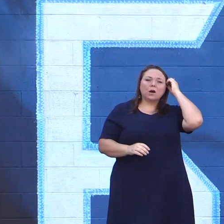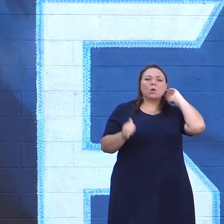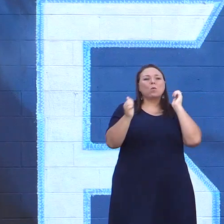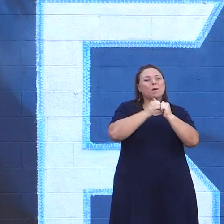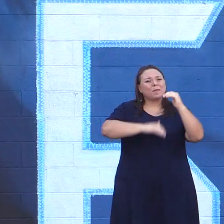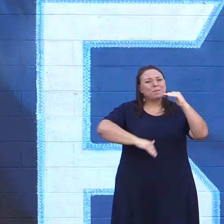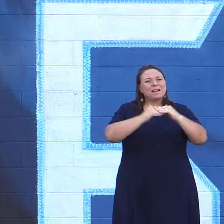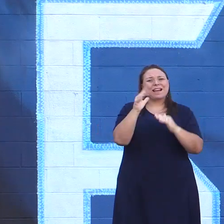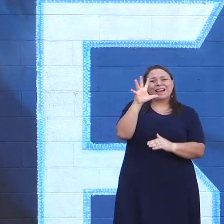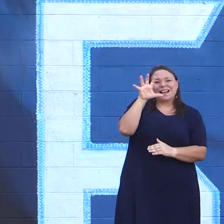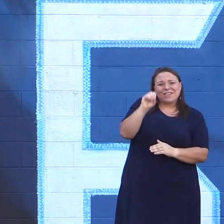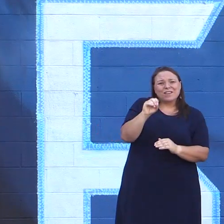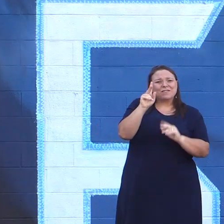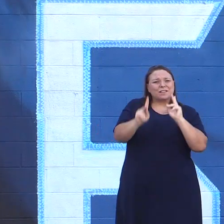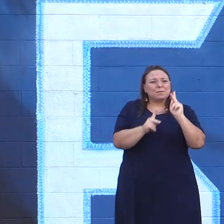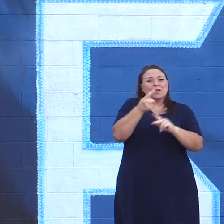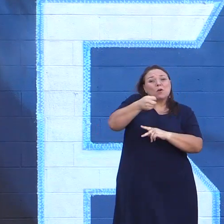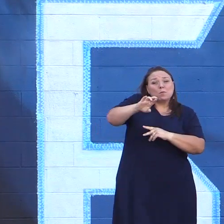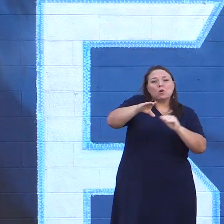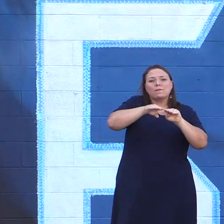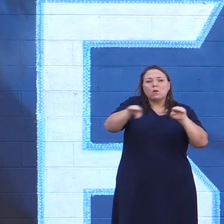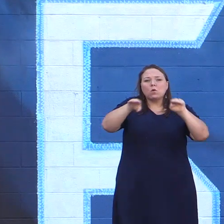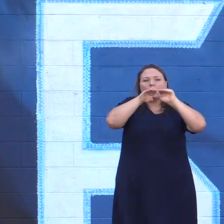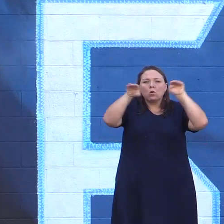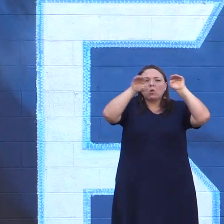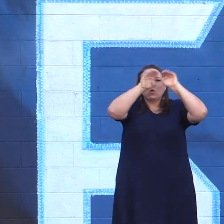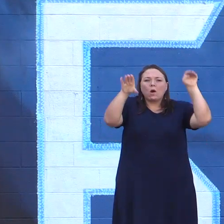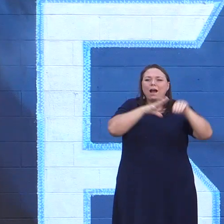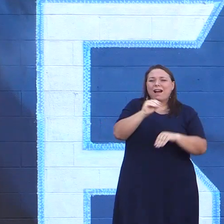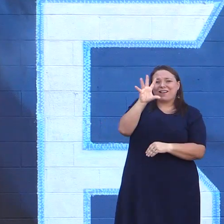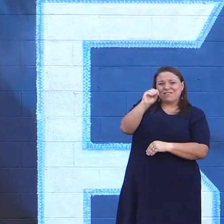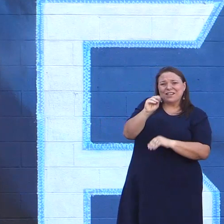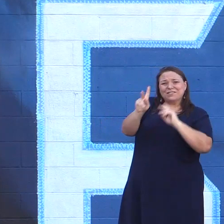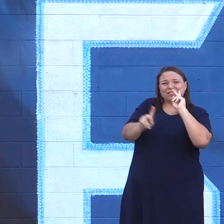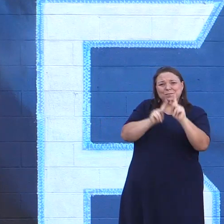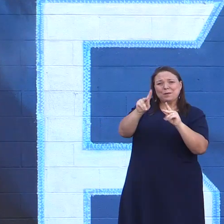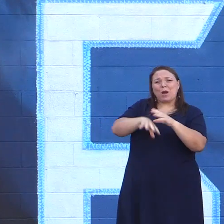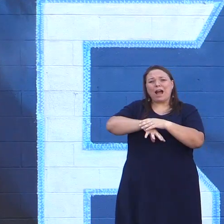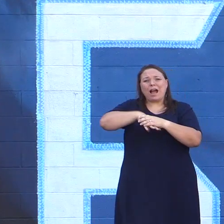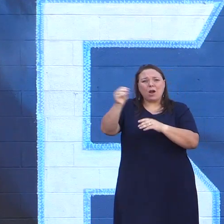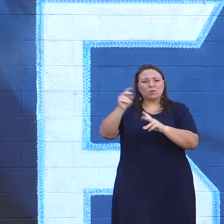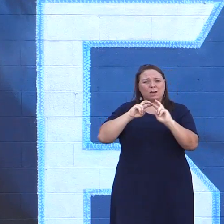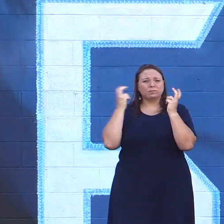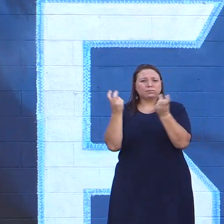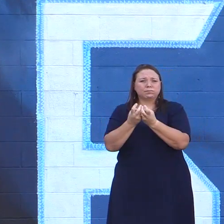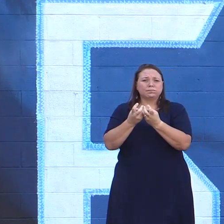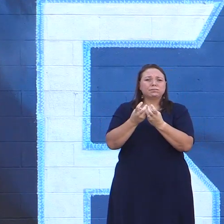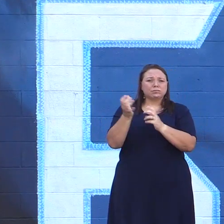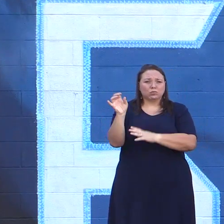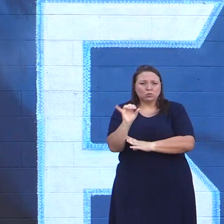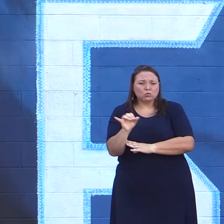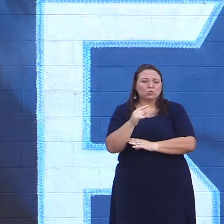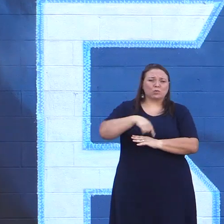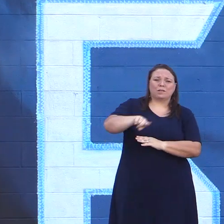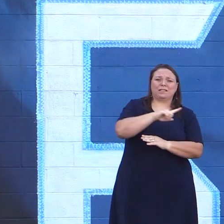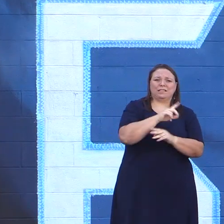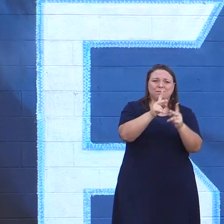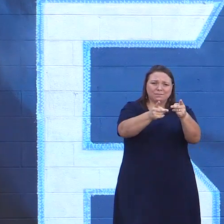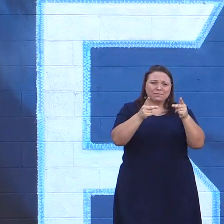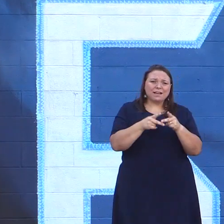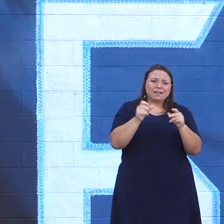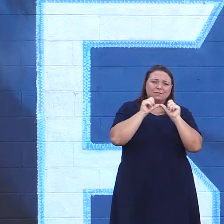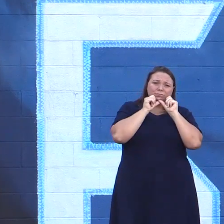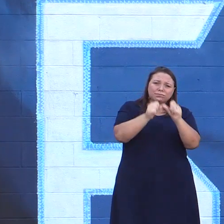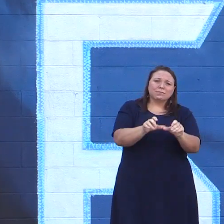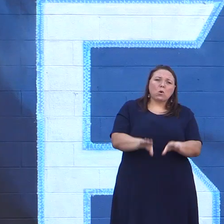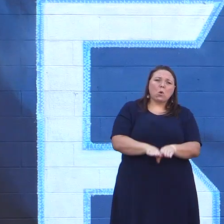maximum of 50 patrons per floor and 50 patrons in an outside dining area. And these establishments can also stay